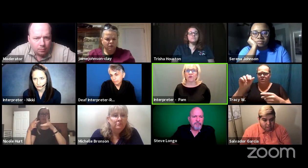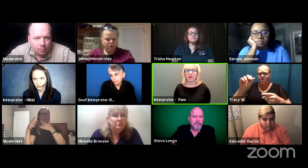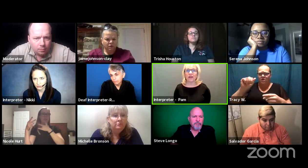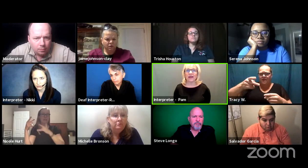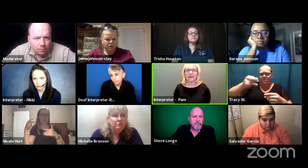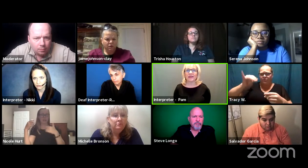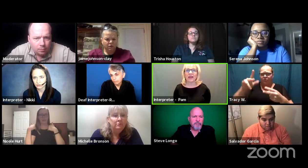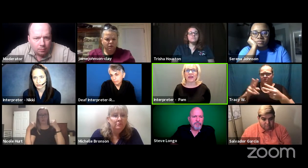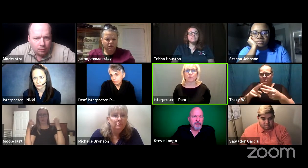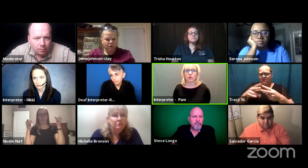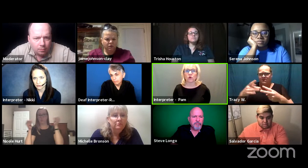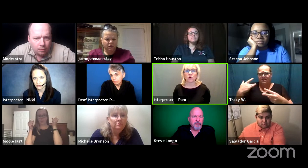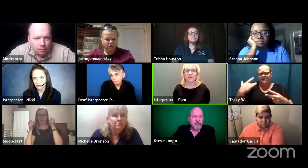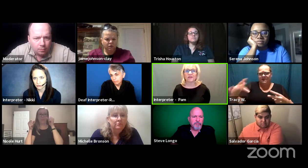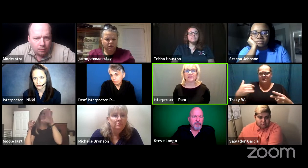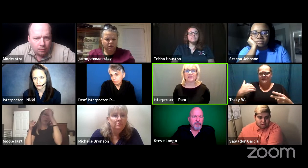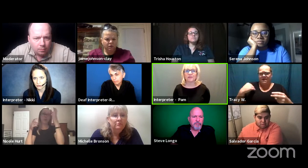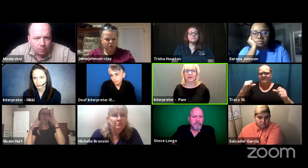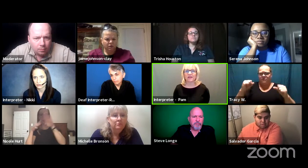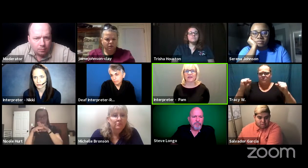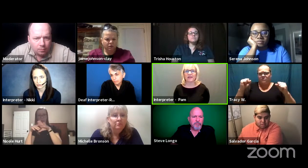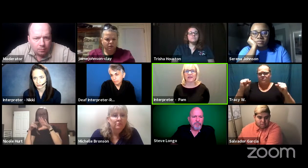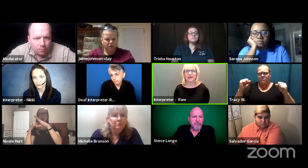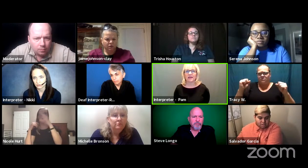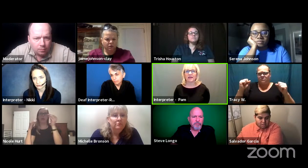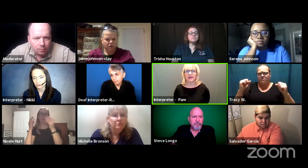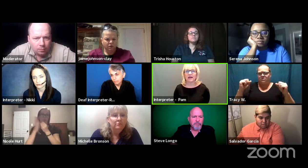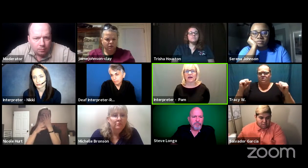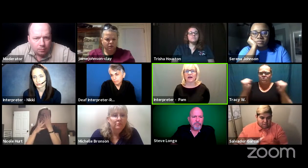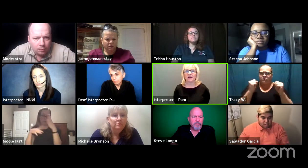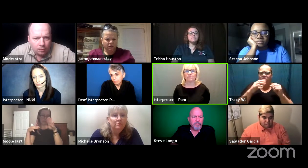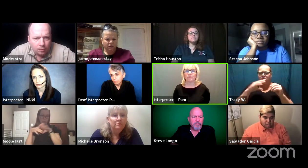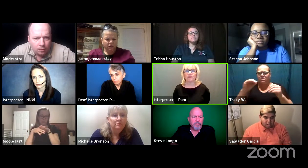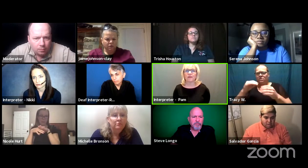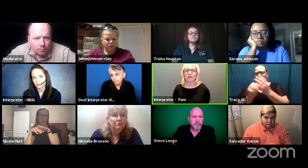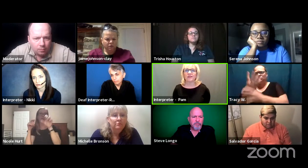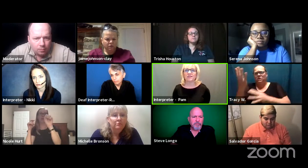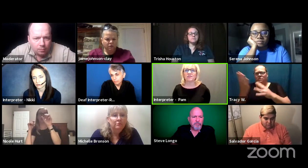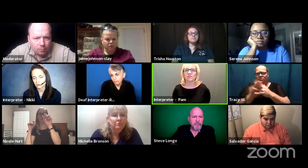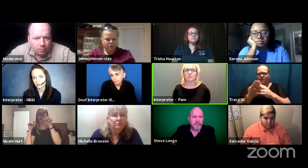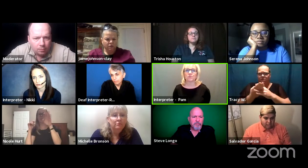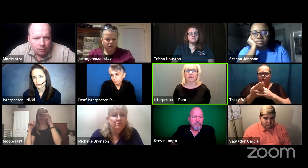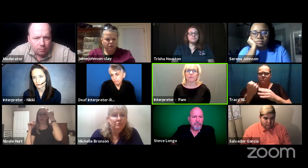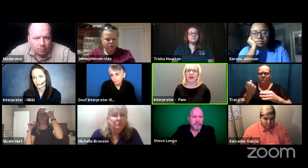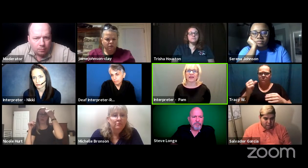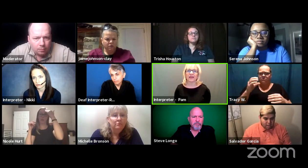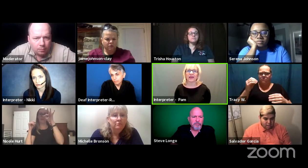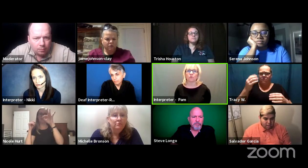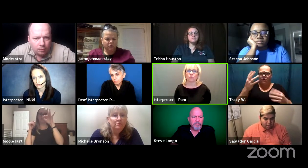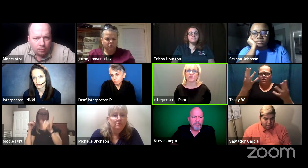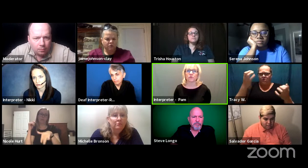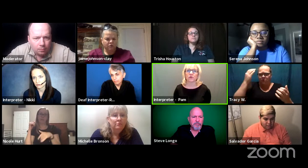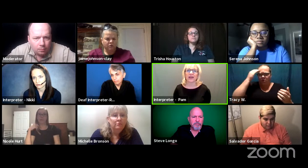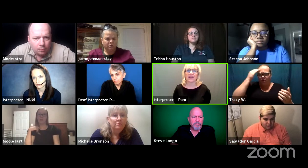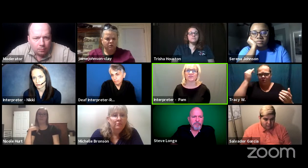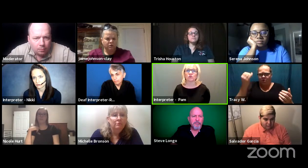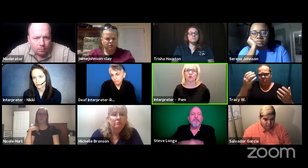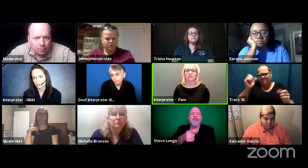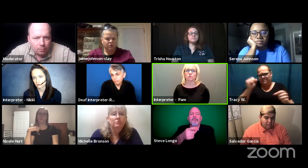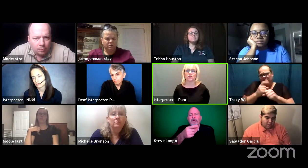January and April, typically there is spring break and winter break. So I just want